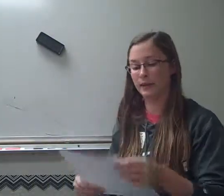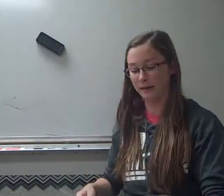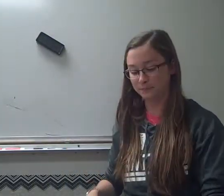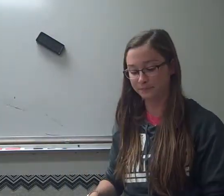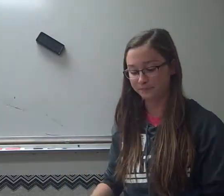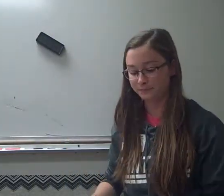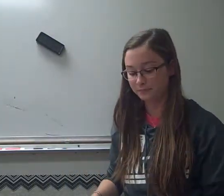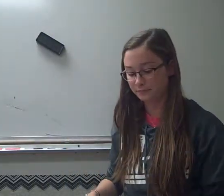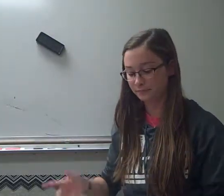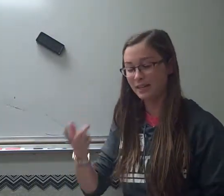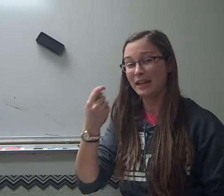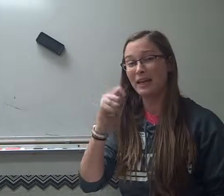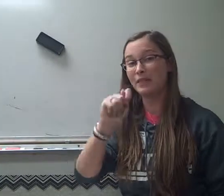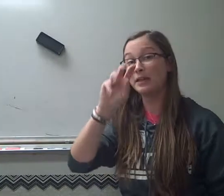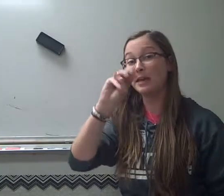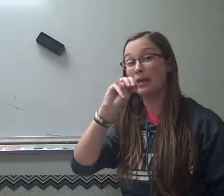Okay. The